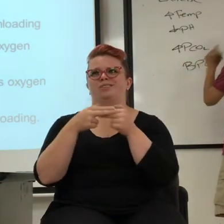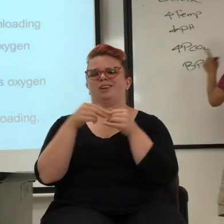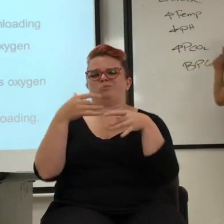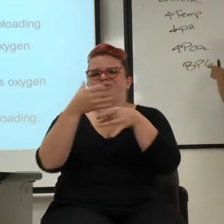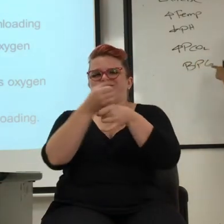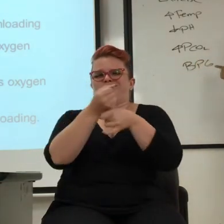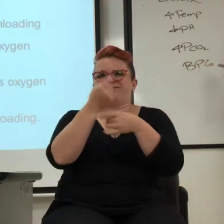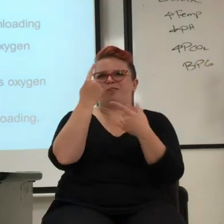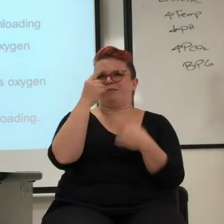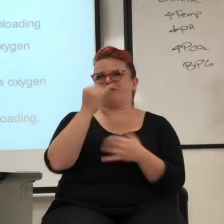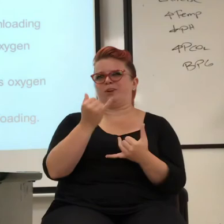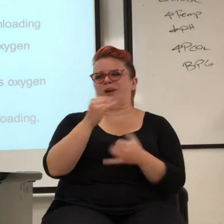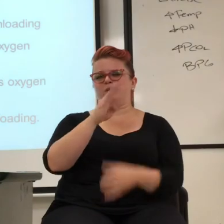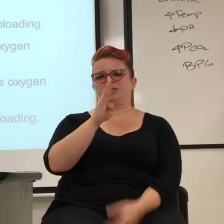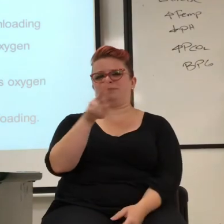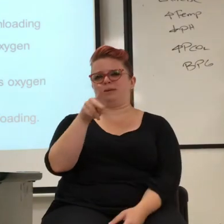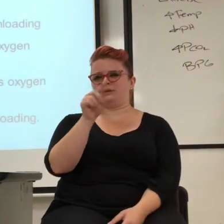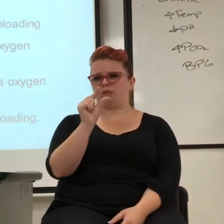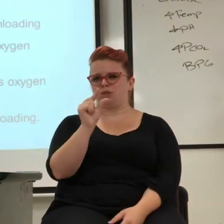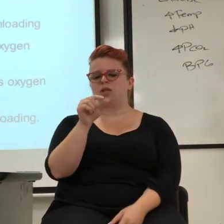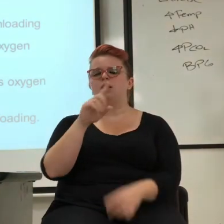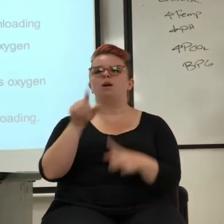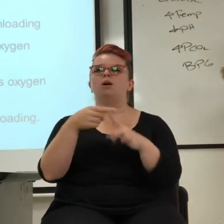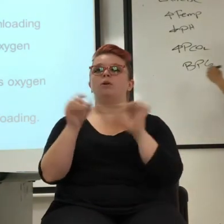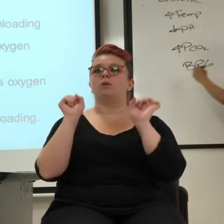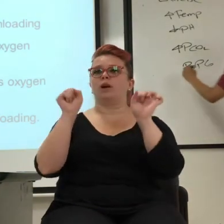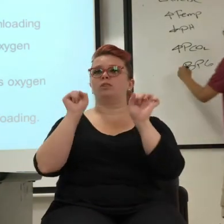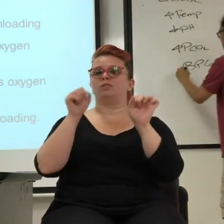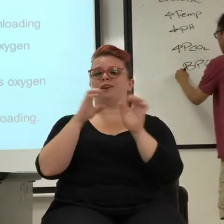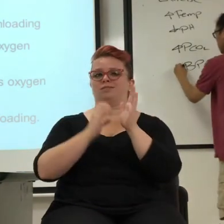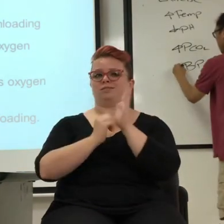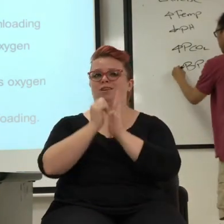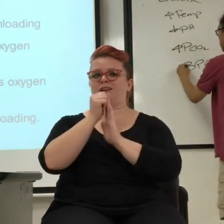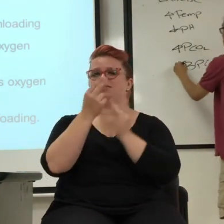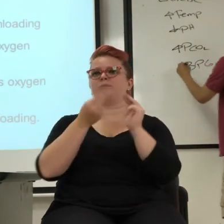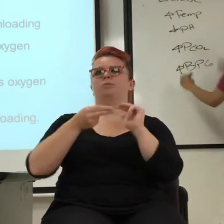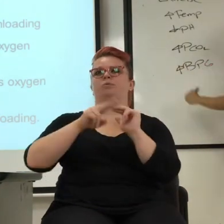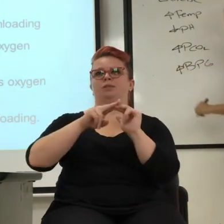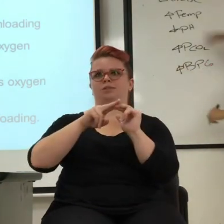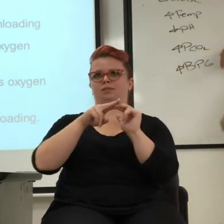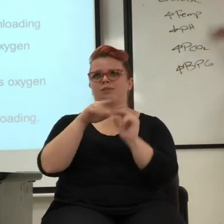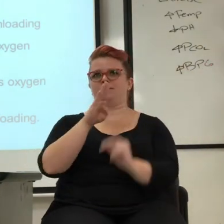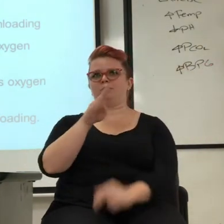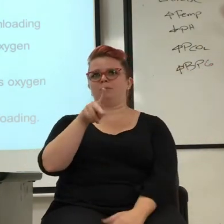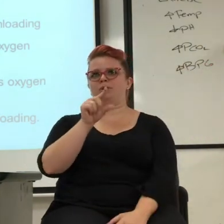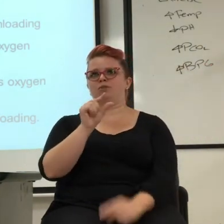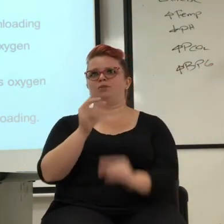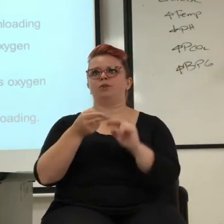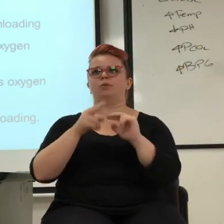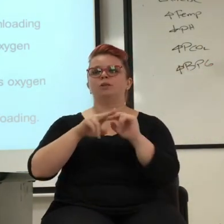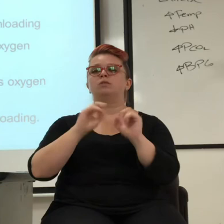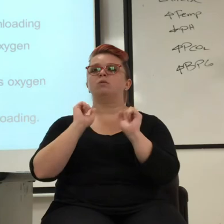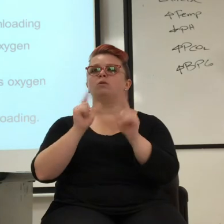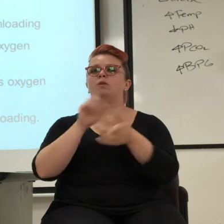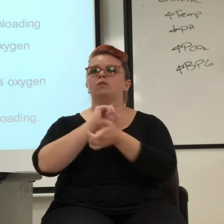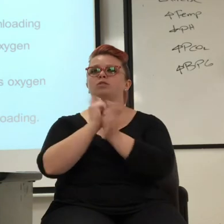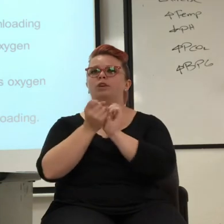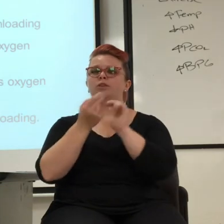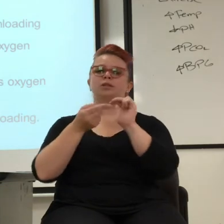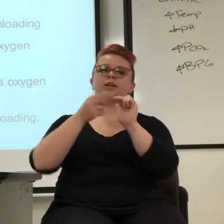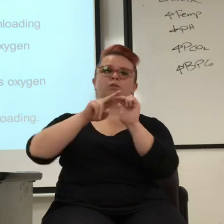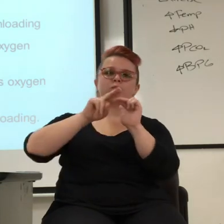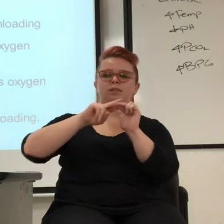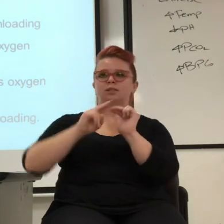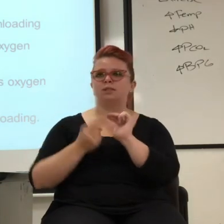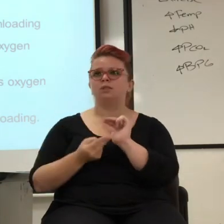in the condition of exercise, this enzyme increases. Now, all of these things, all of these changes, increase or decrease, which